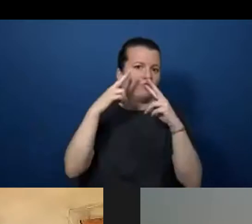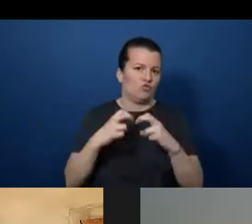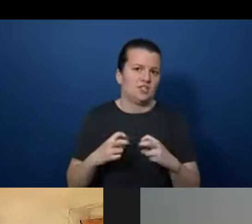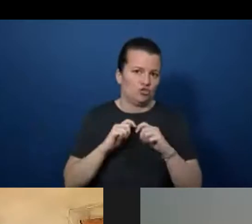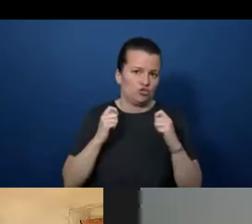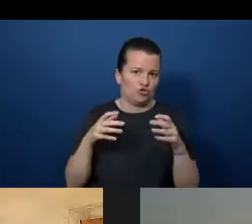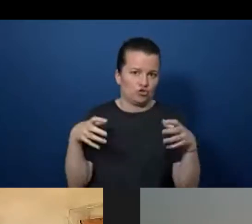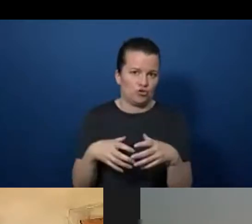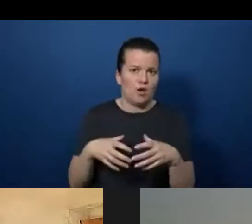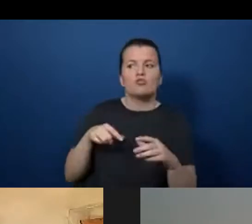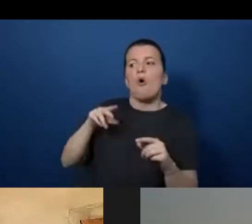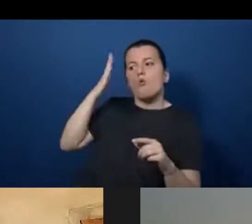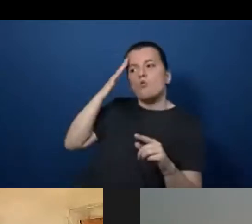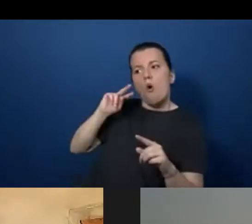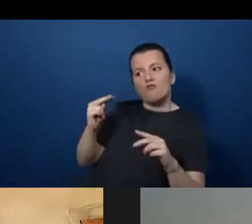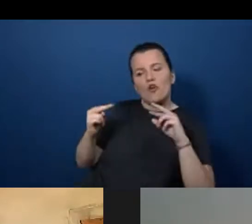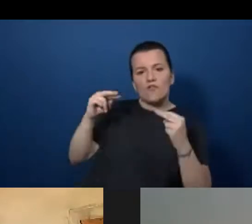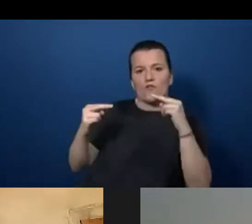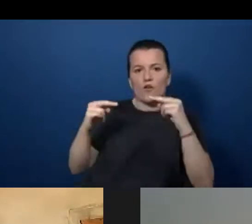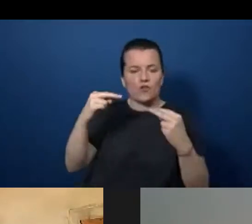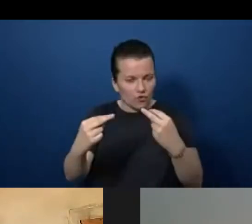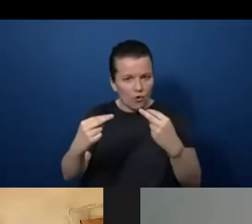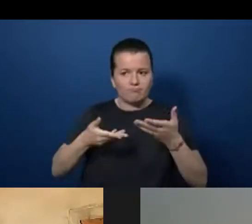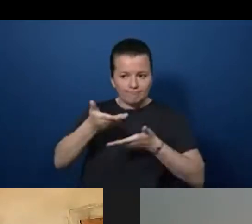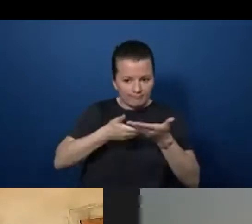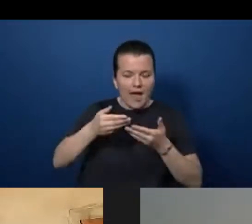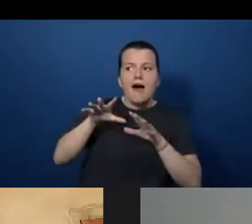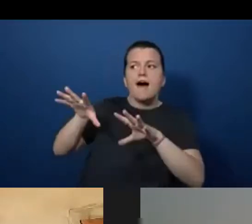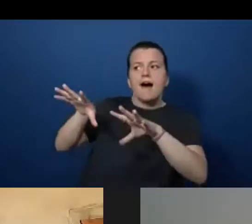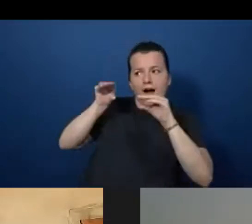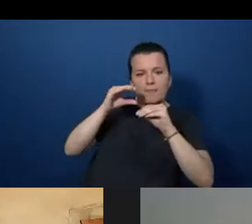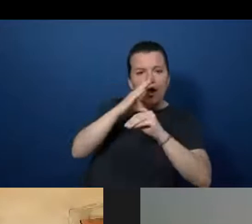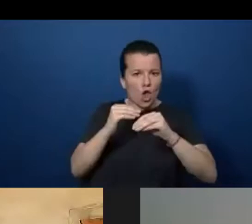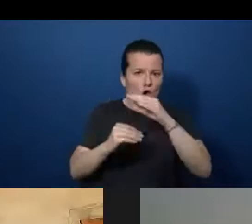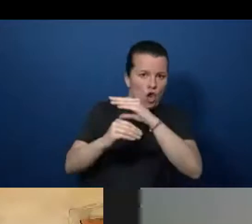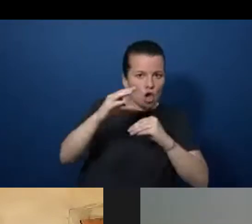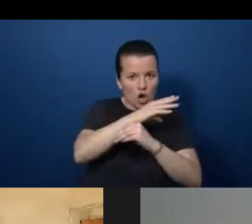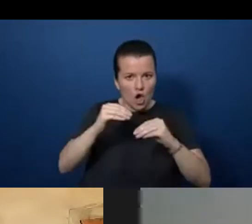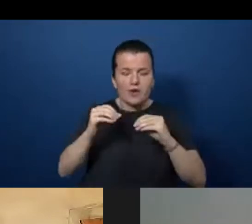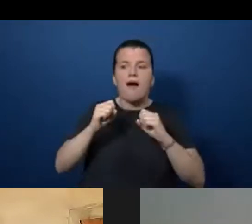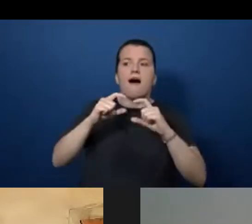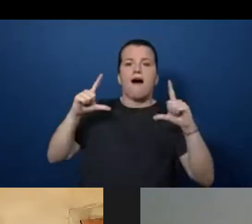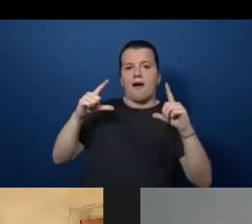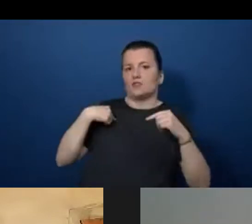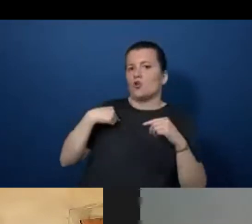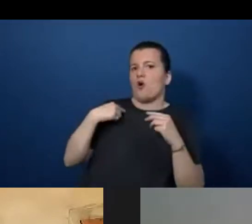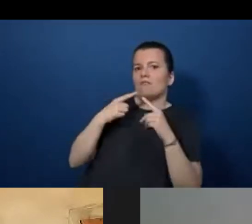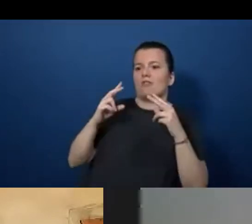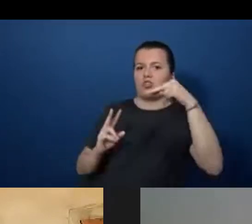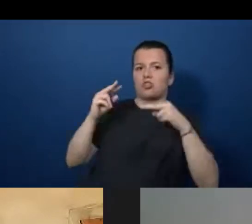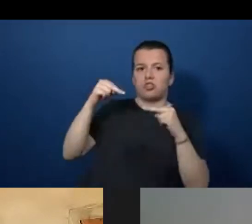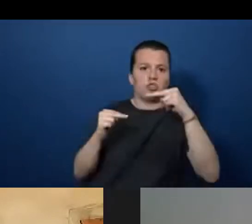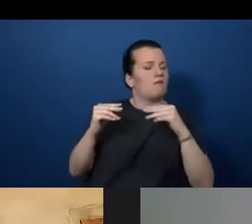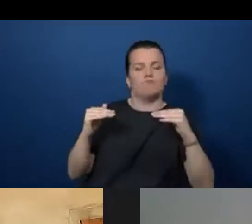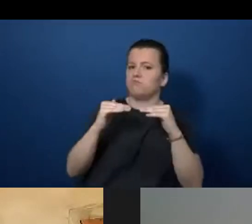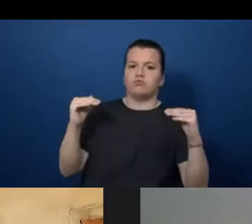really, it actually illuminated a lot of prejudice that everyone held about the other. So it may have been that formally trained researchers might have